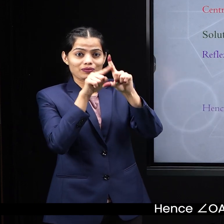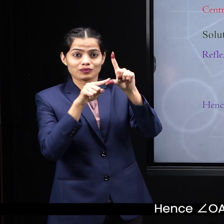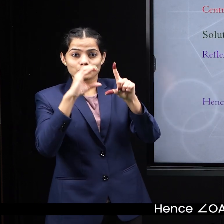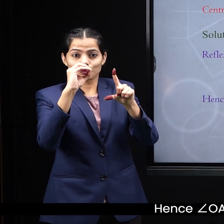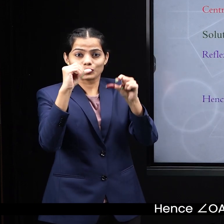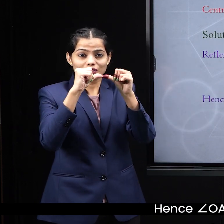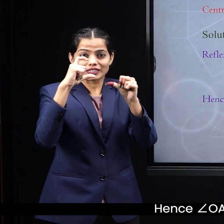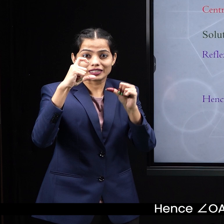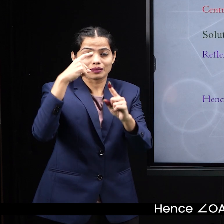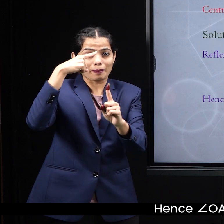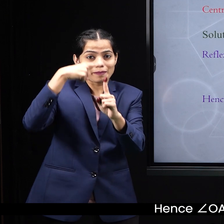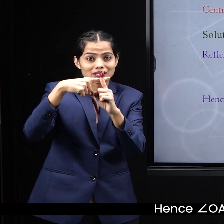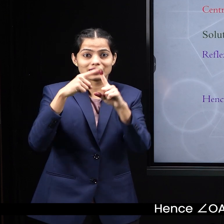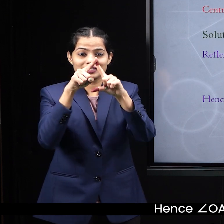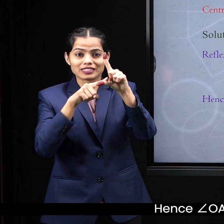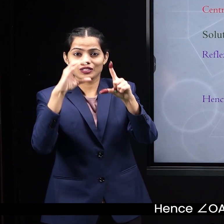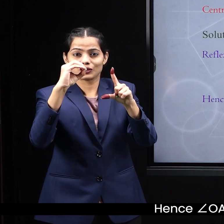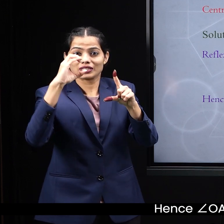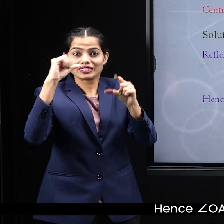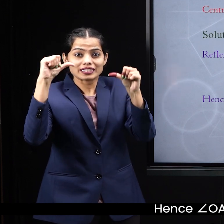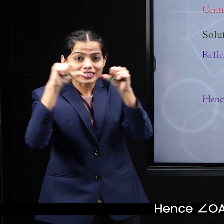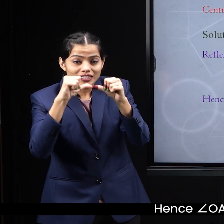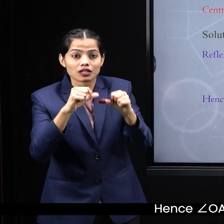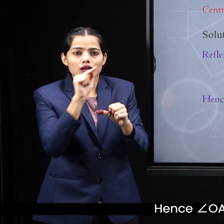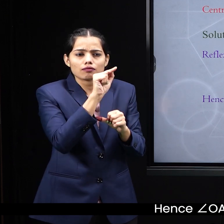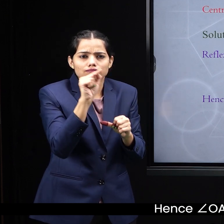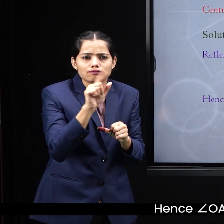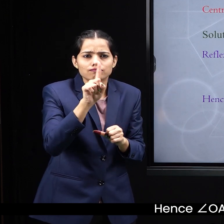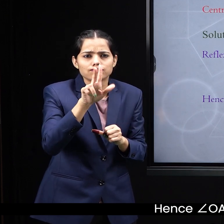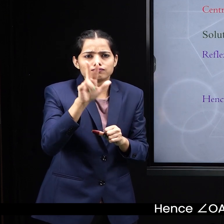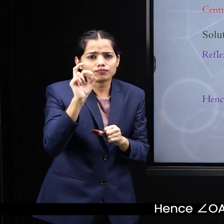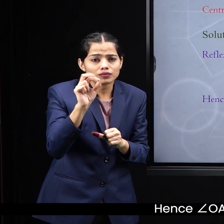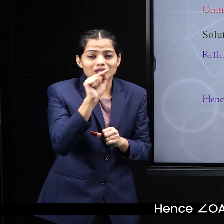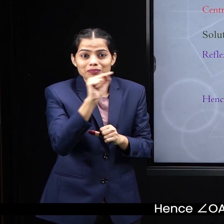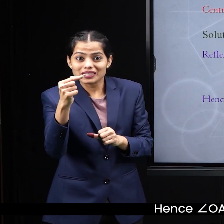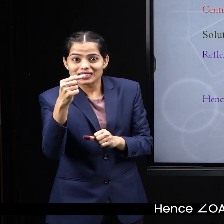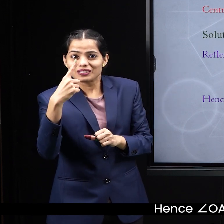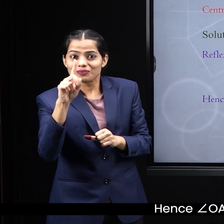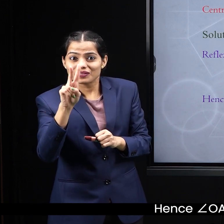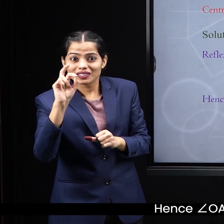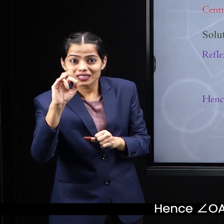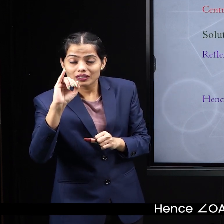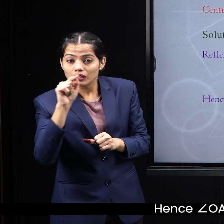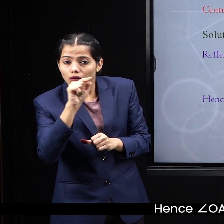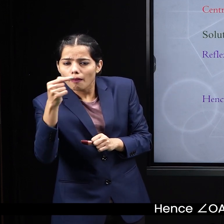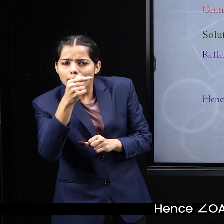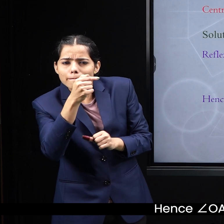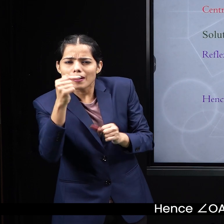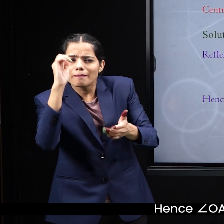Hence, angle OAC plus angle OCA is equal to 180 degrees minus 120